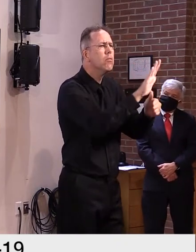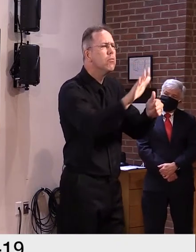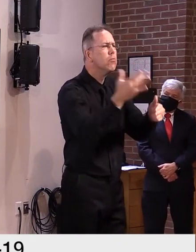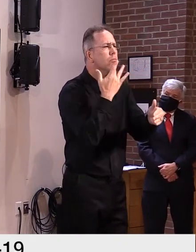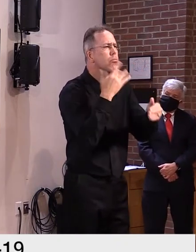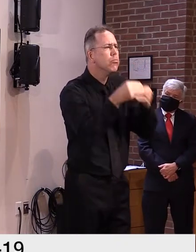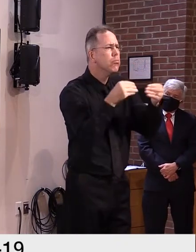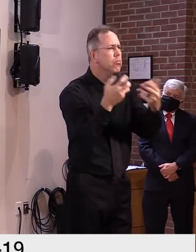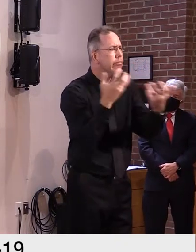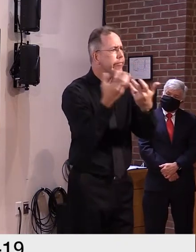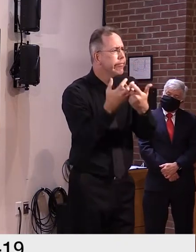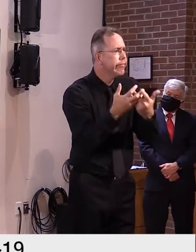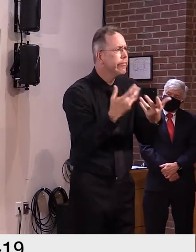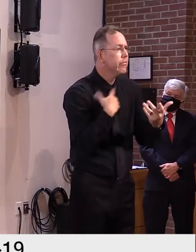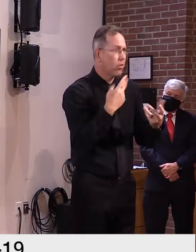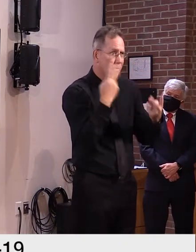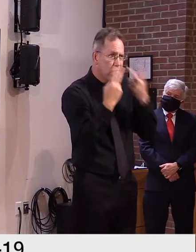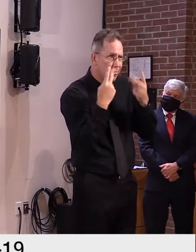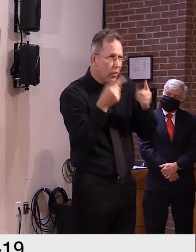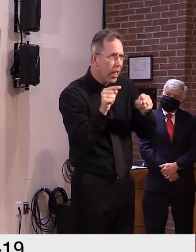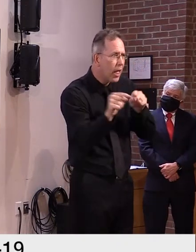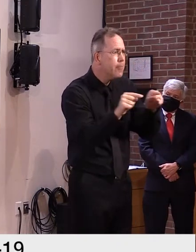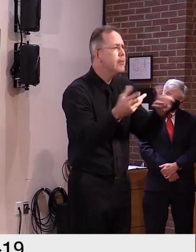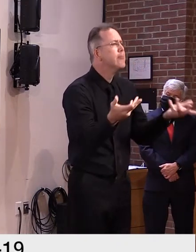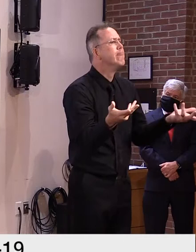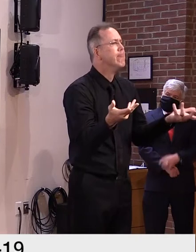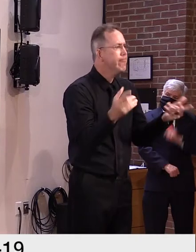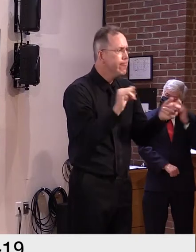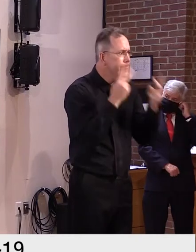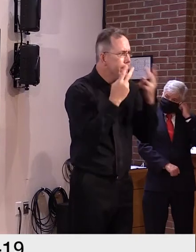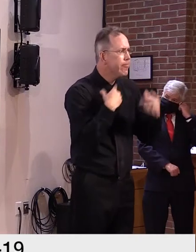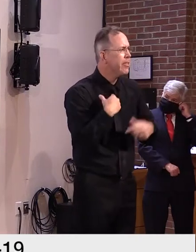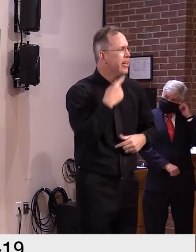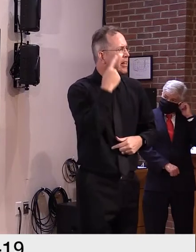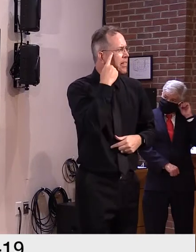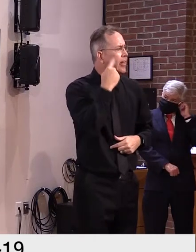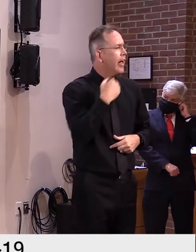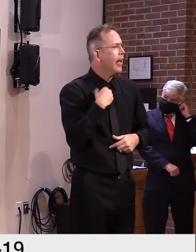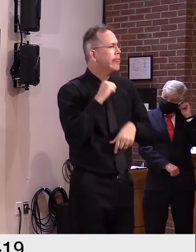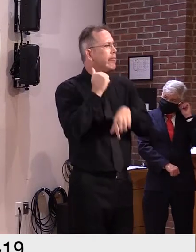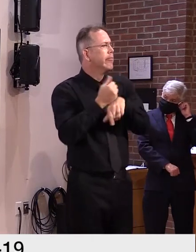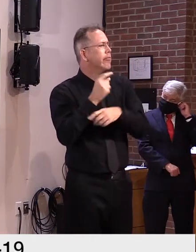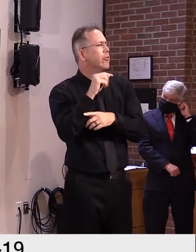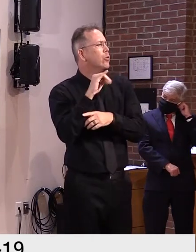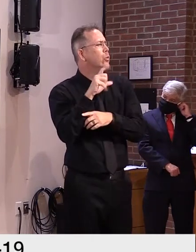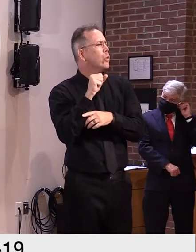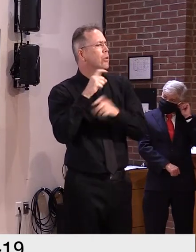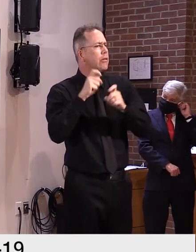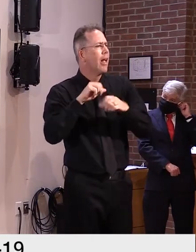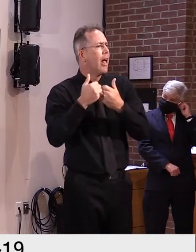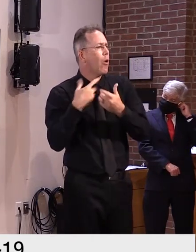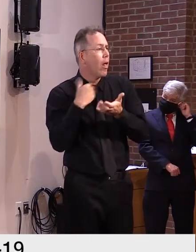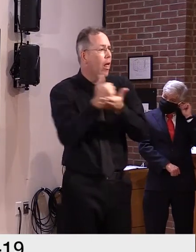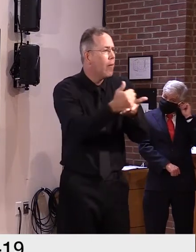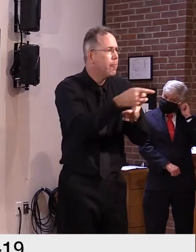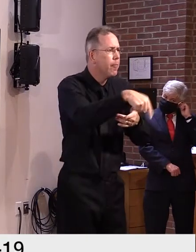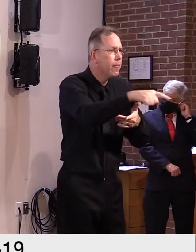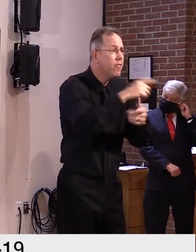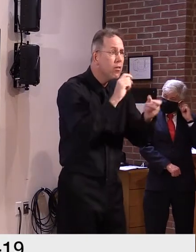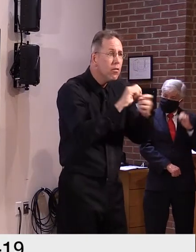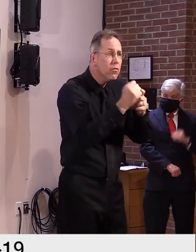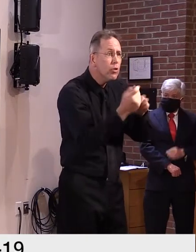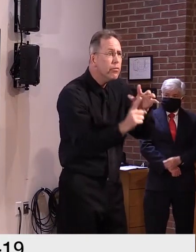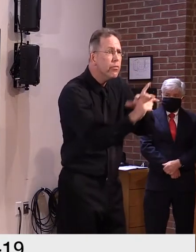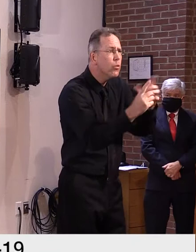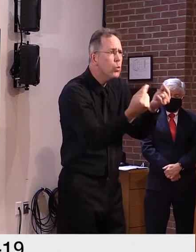will be very dynamic conditions. And they have the tools, I think, in our guidance to make those decisions and be very responsive to their changing conditions. Do you think we